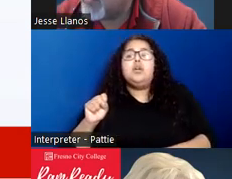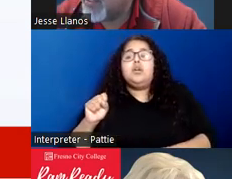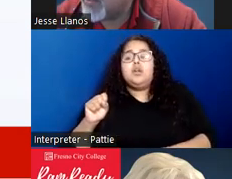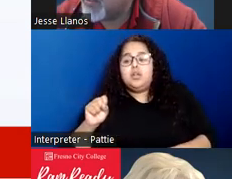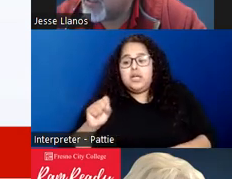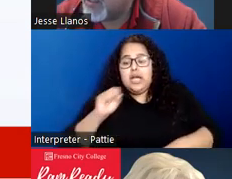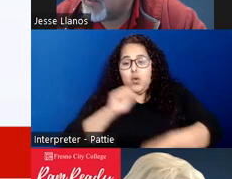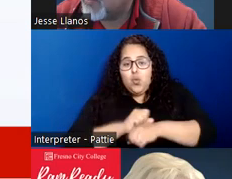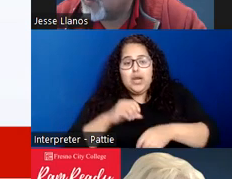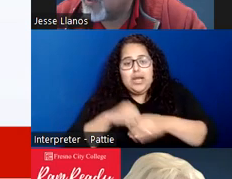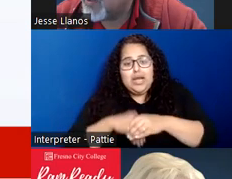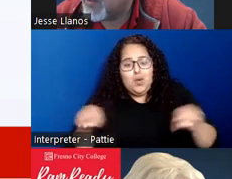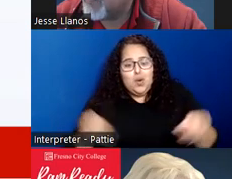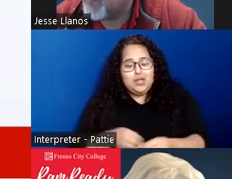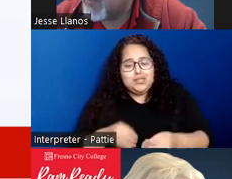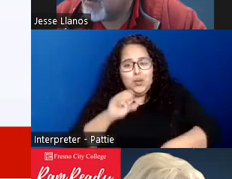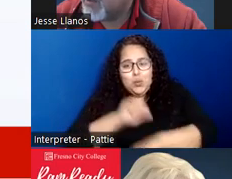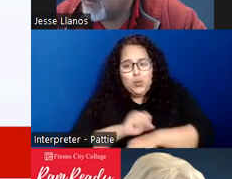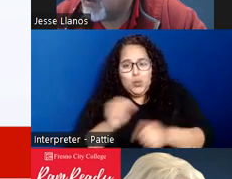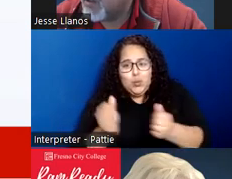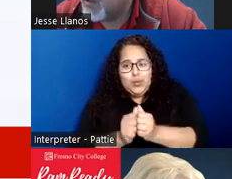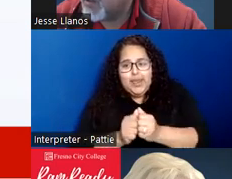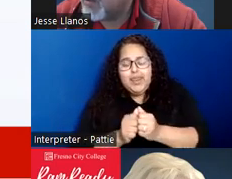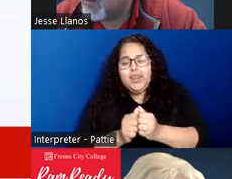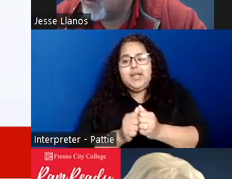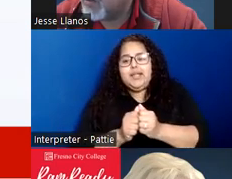an organization that deals with